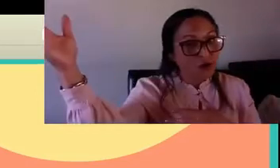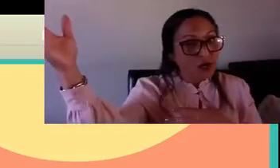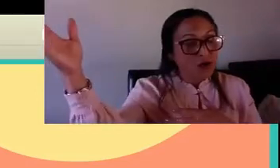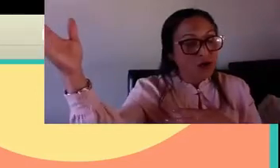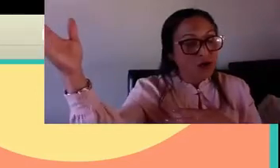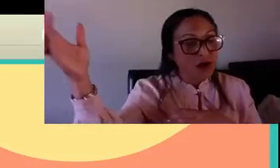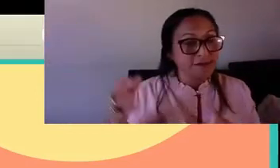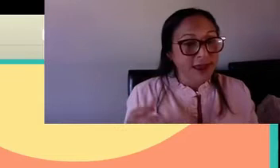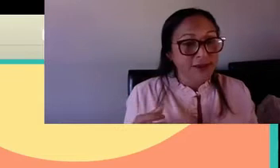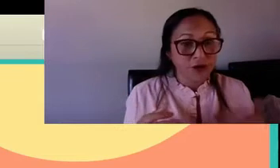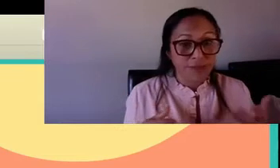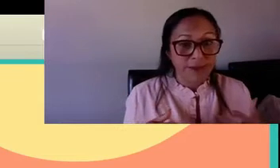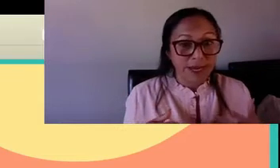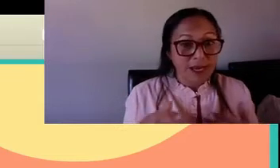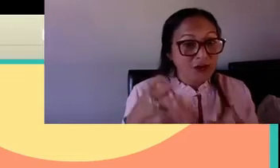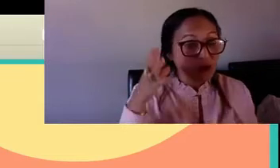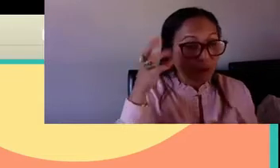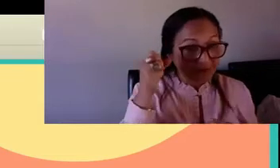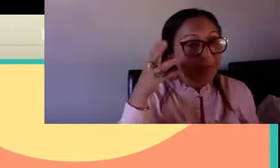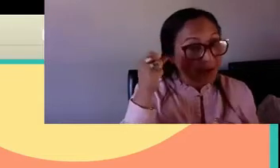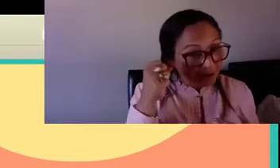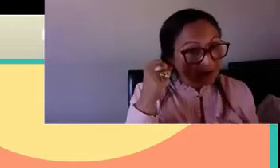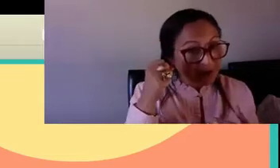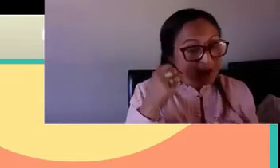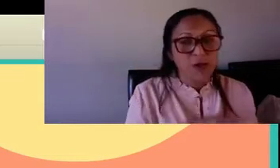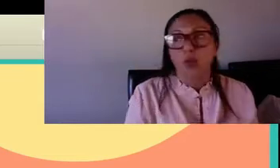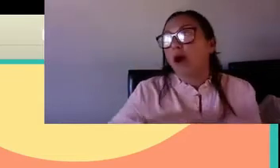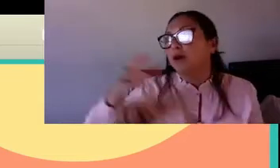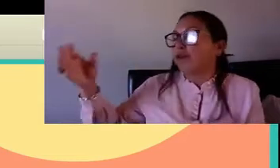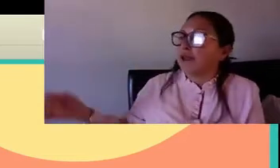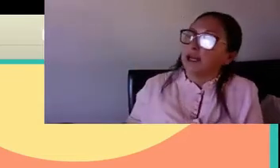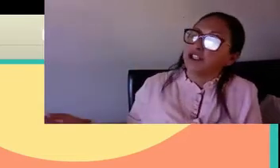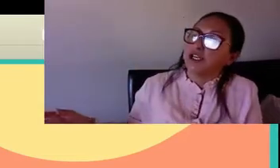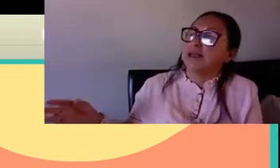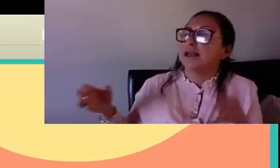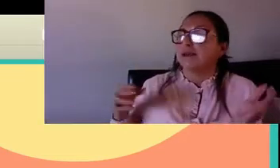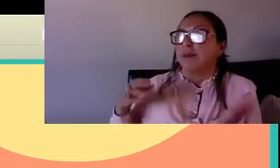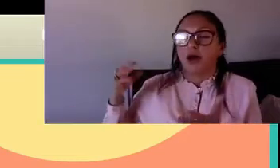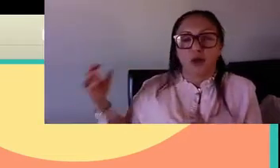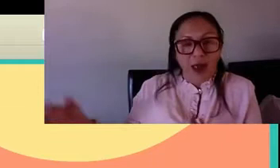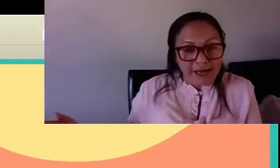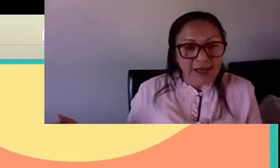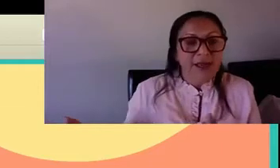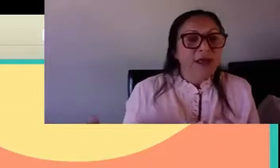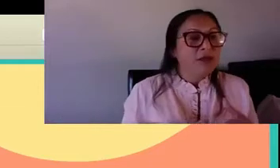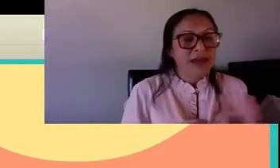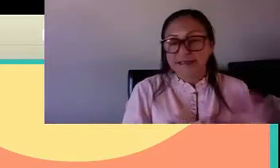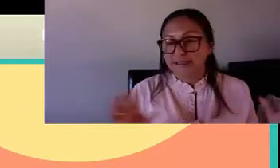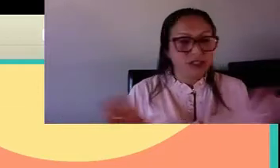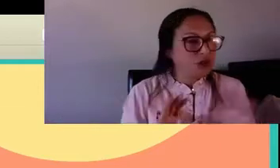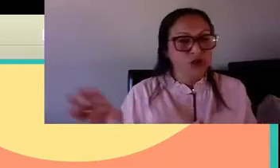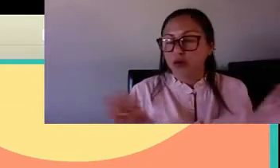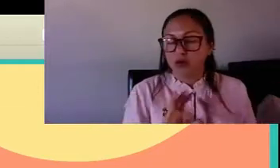future. You're not going to say to your baby, do you want some milk? And then walk over to the kitchen, get the bottle ready.